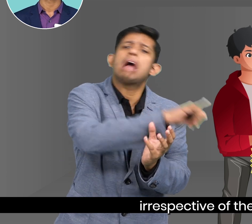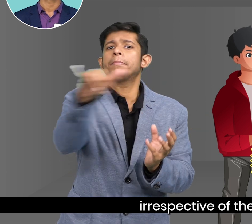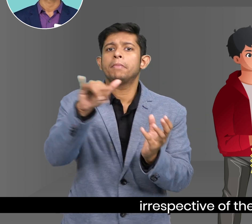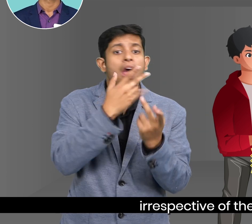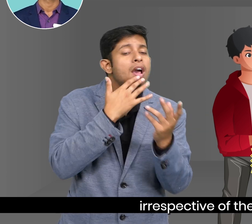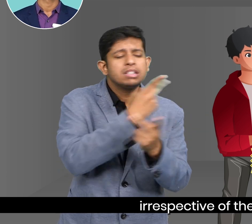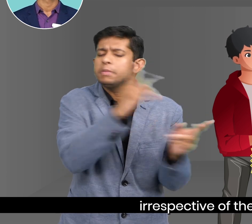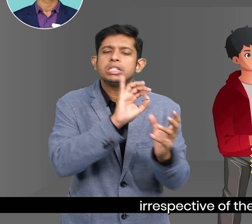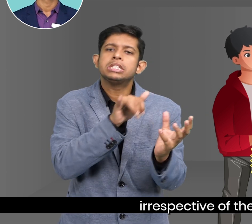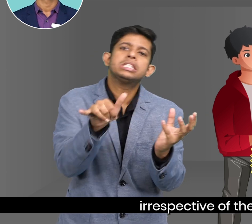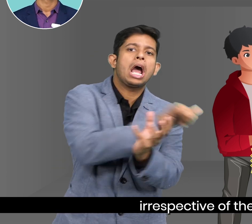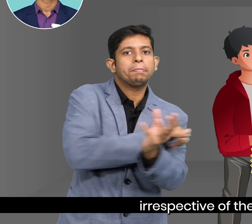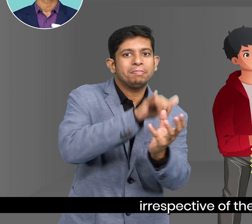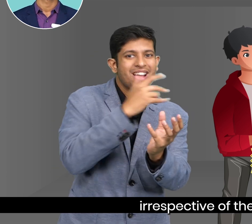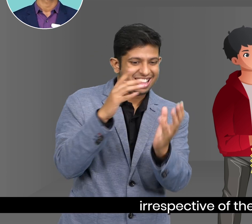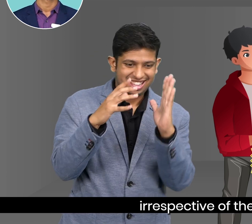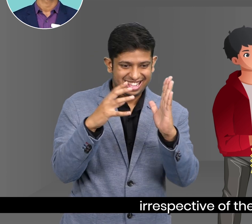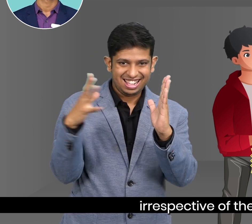object.